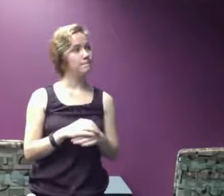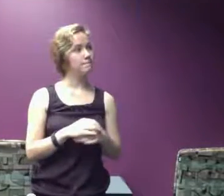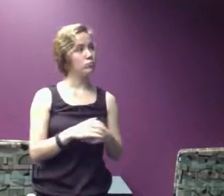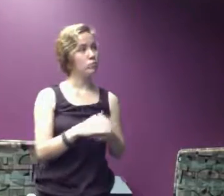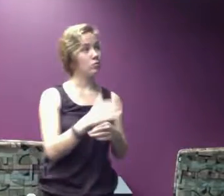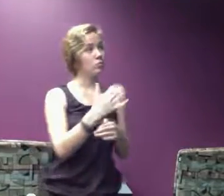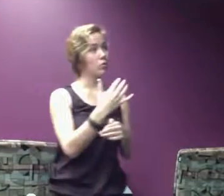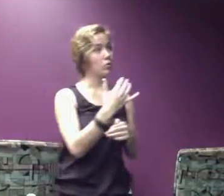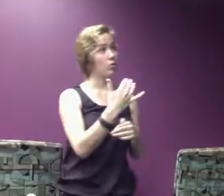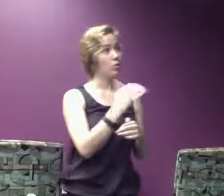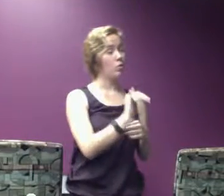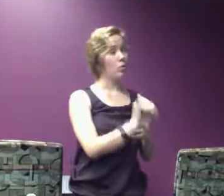third,